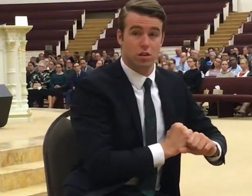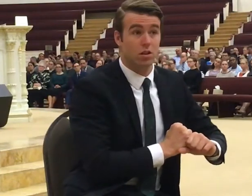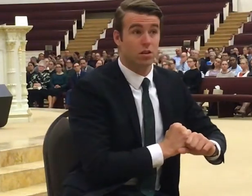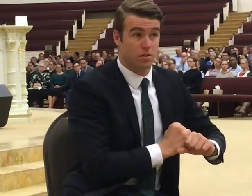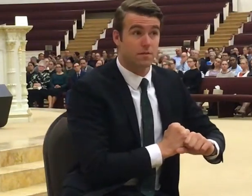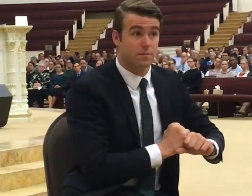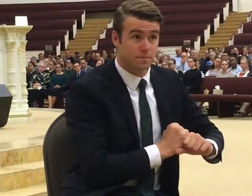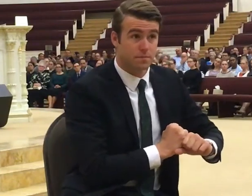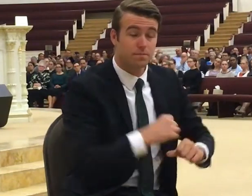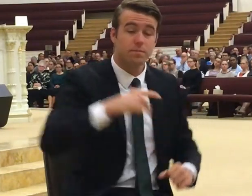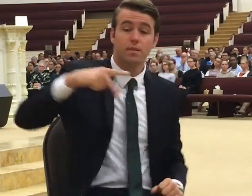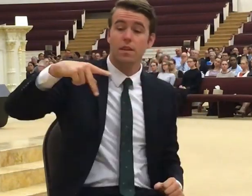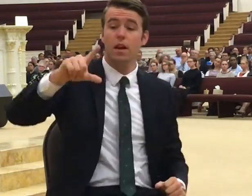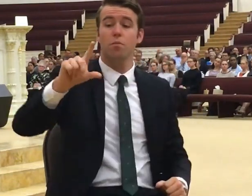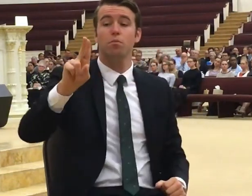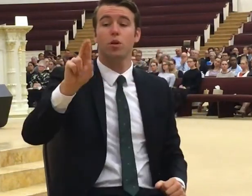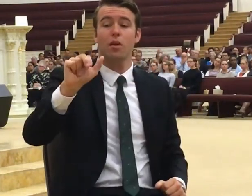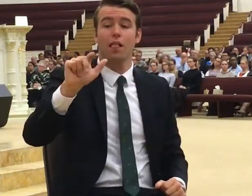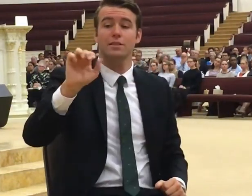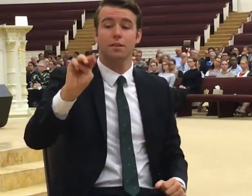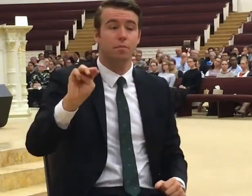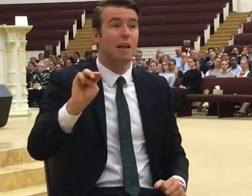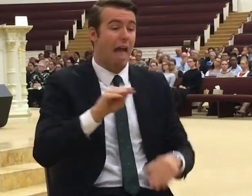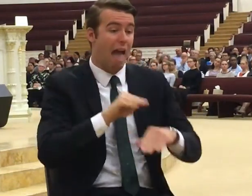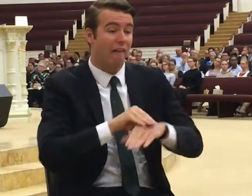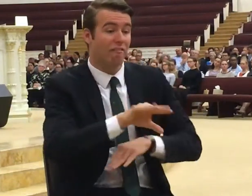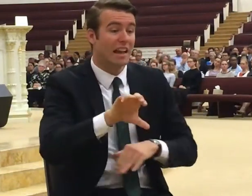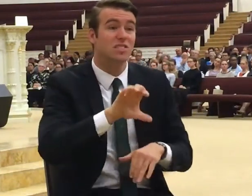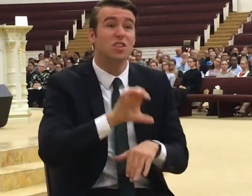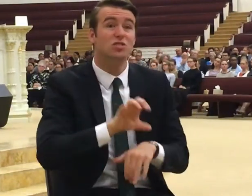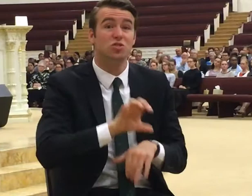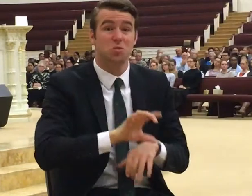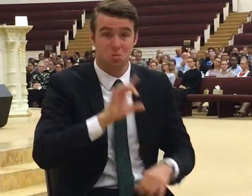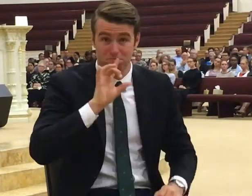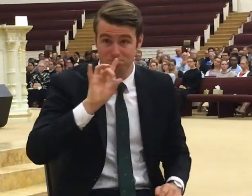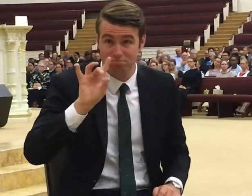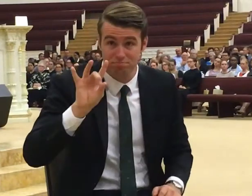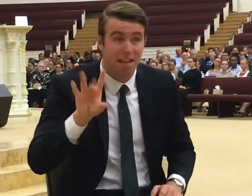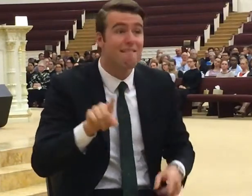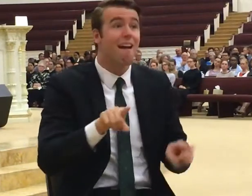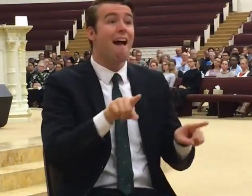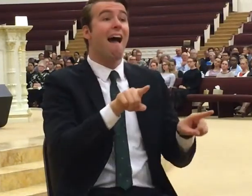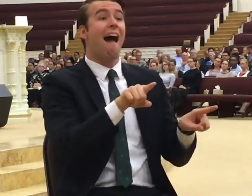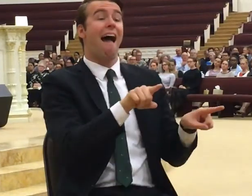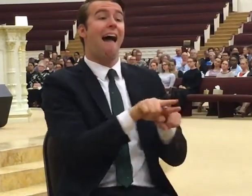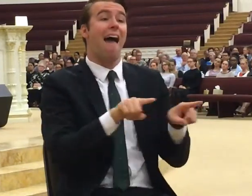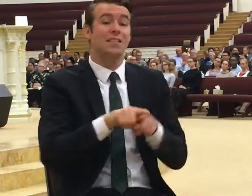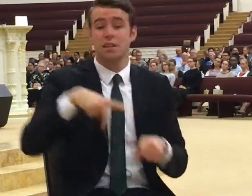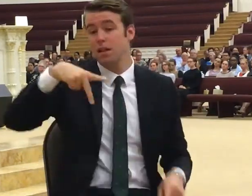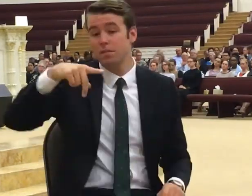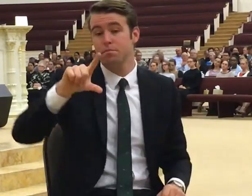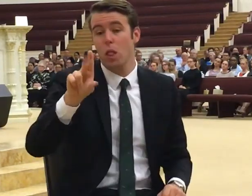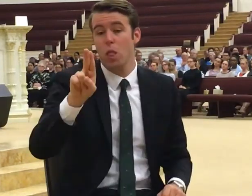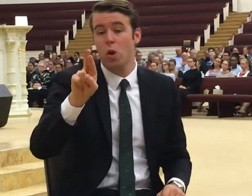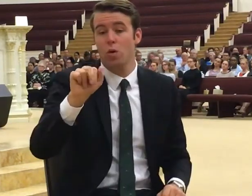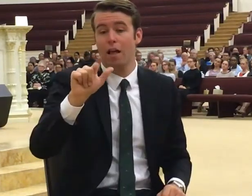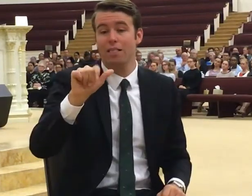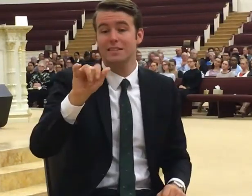The way that pluralism affects the church is as the voices of pluralistic thought